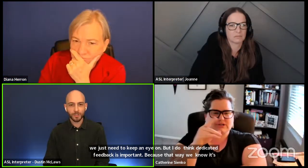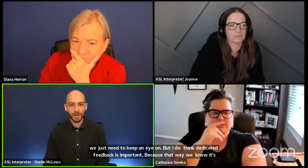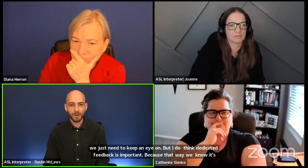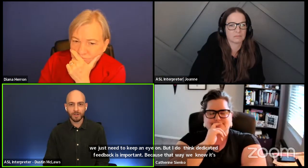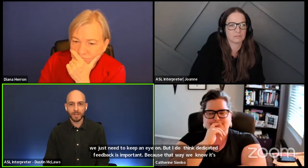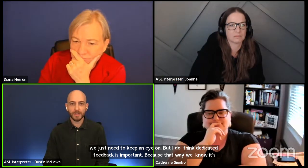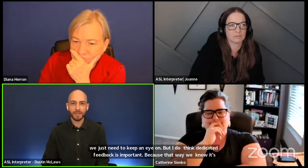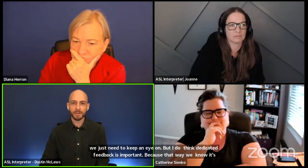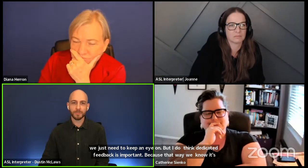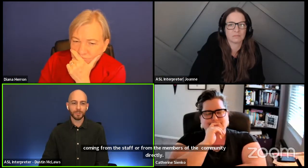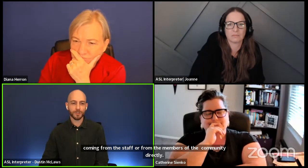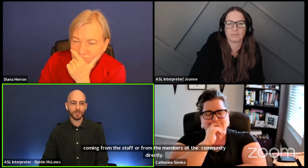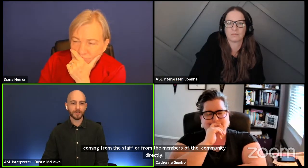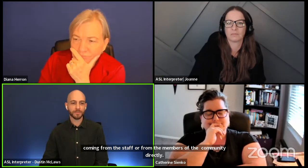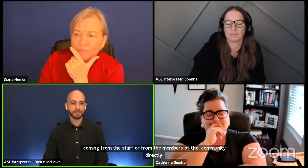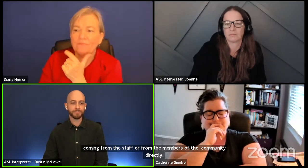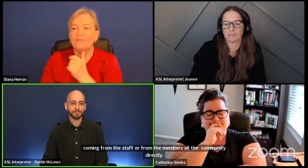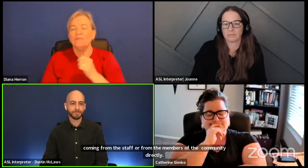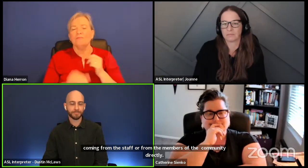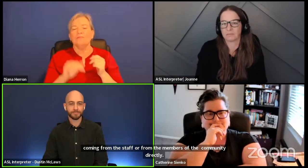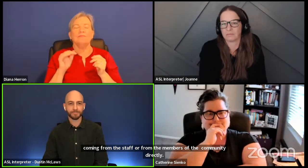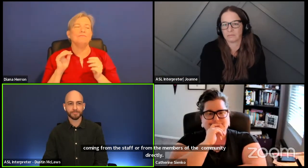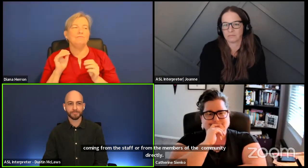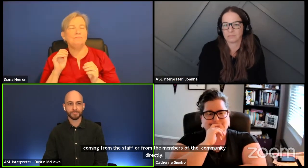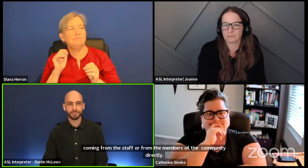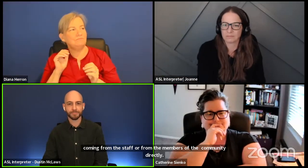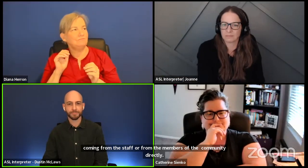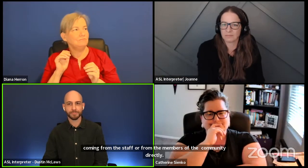We'll go to Commissioner Herron and then Commissioner Kidd.